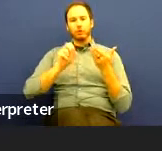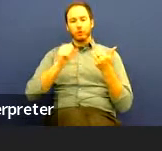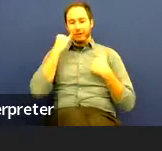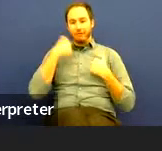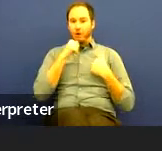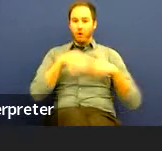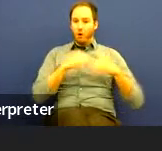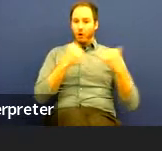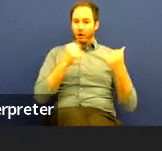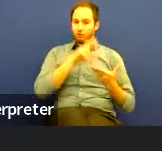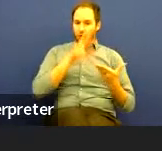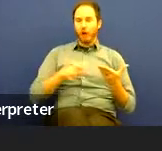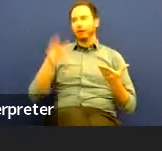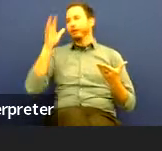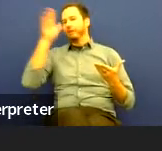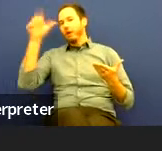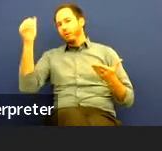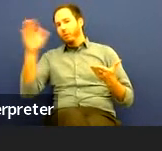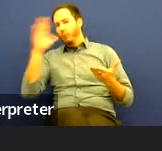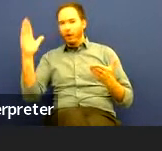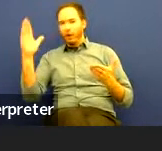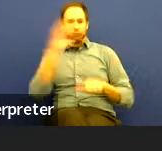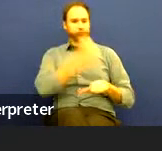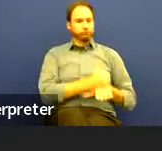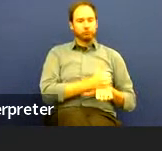in Rochester, somebody else will eventually, I would imagine.